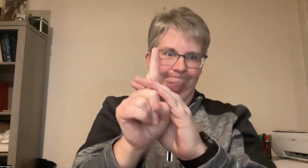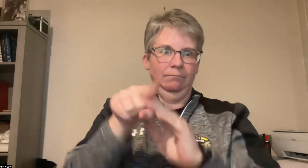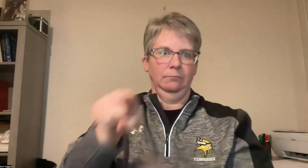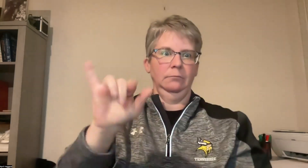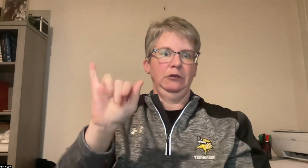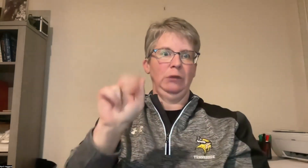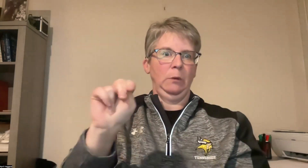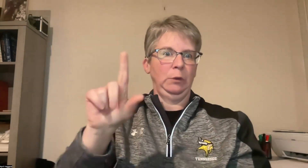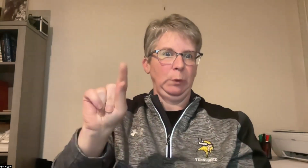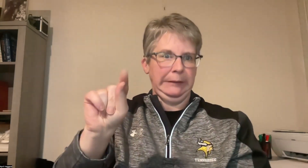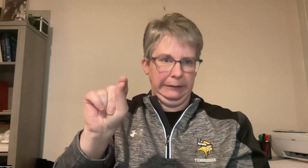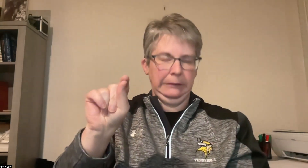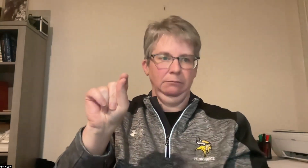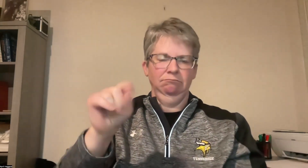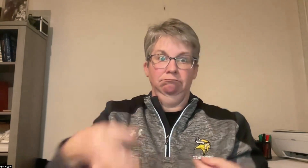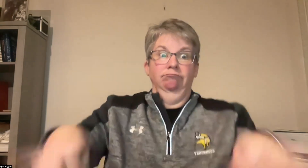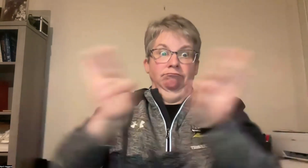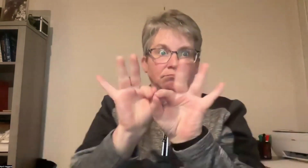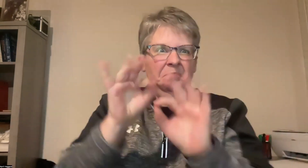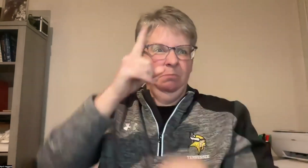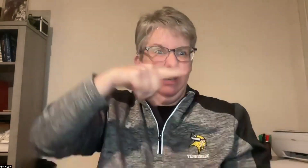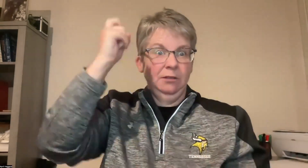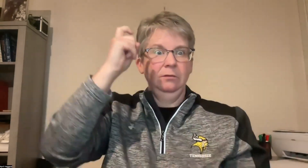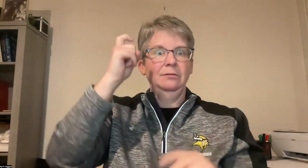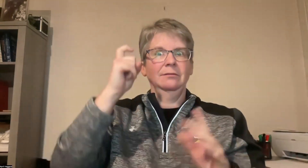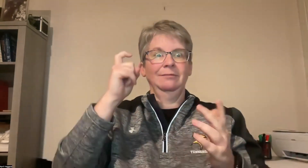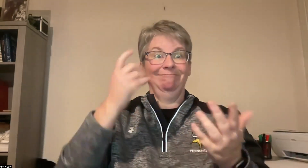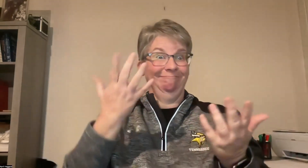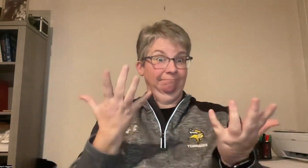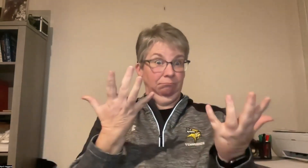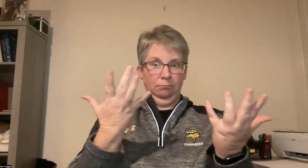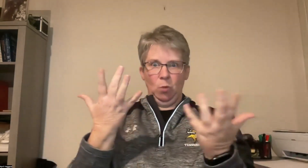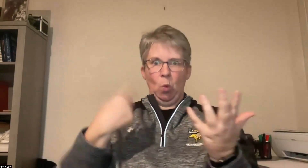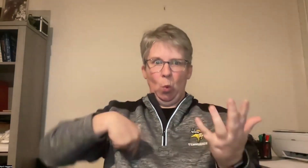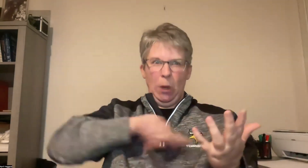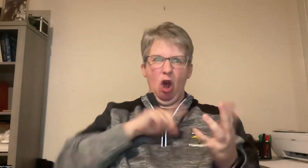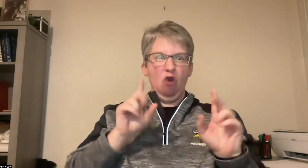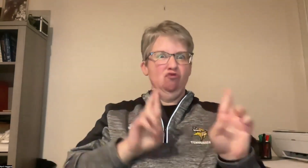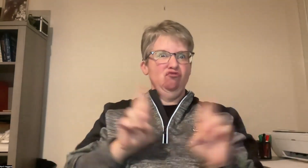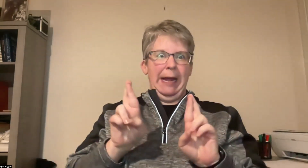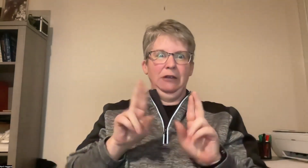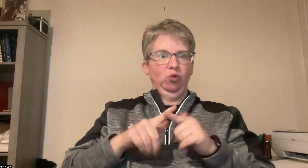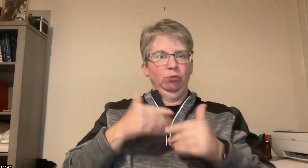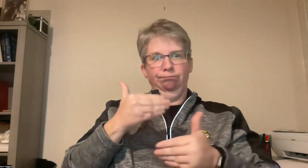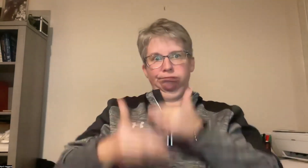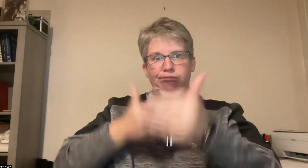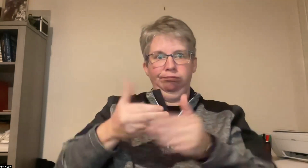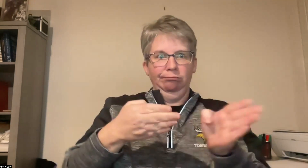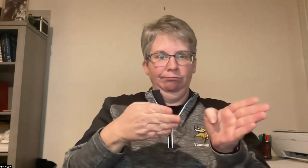So please, put that on calendars and be available for the January 20th meeting. Very important meeting. You know,